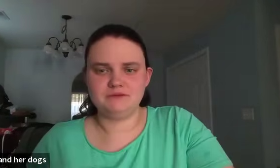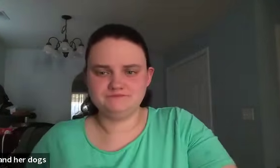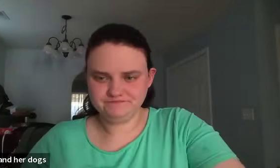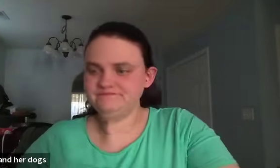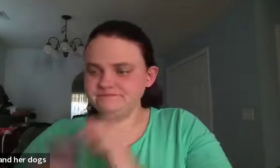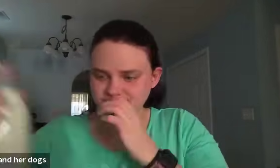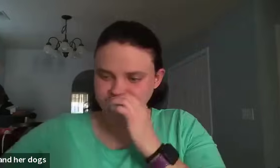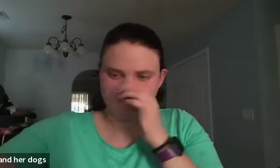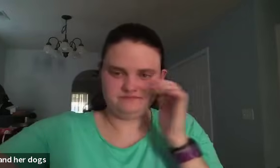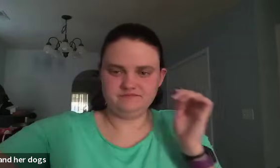remember.